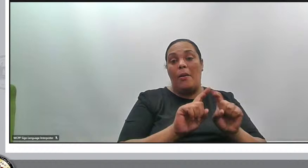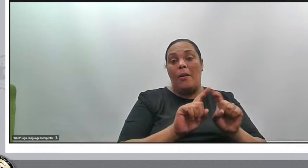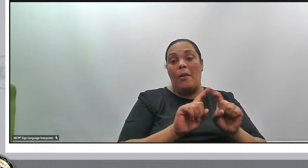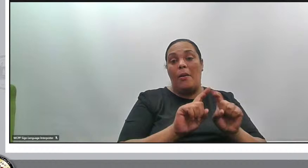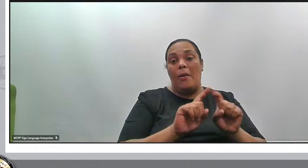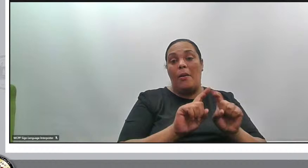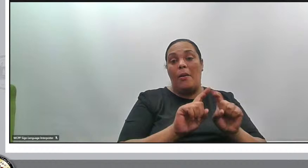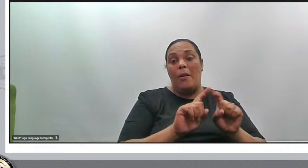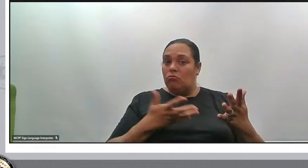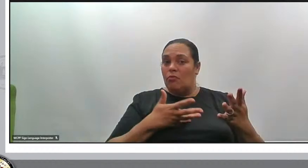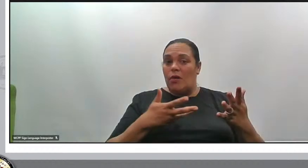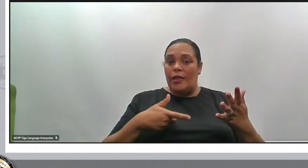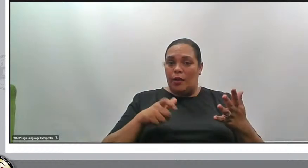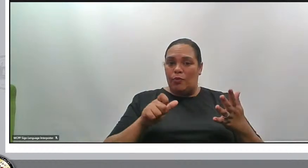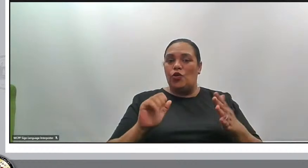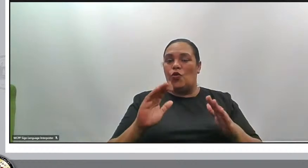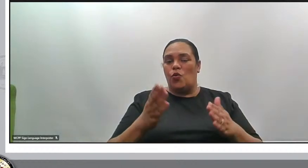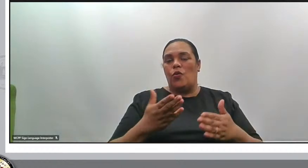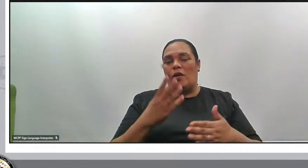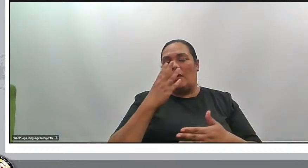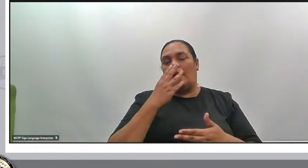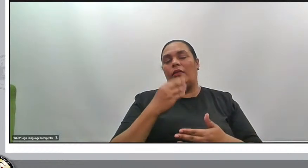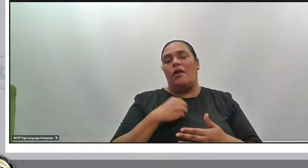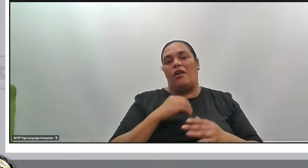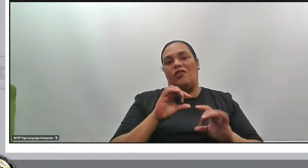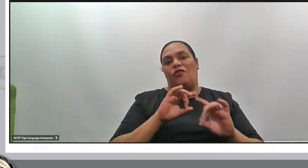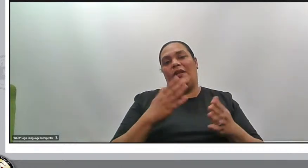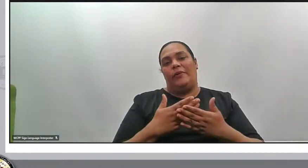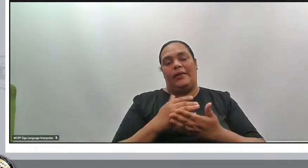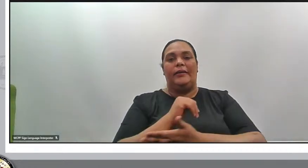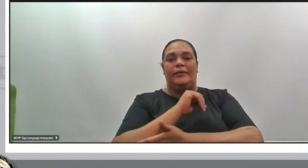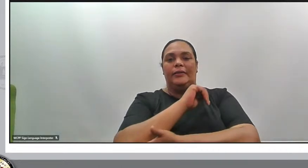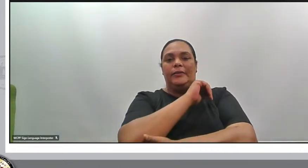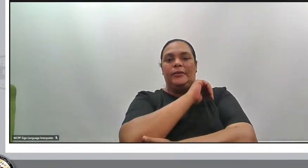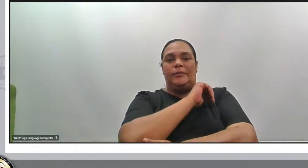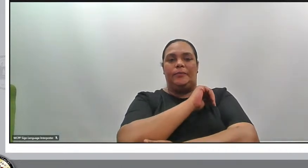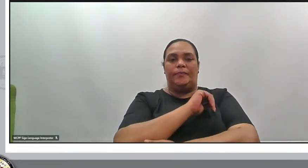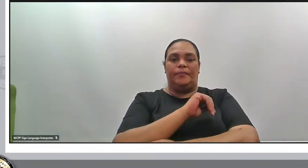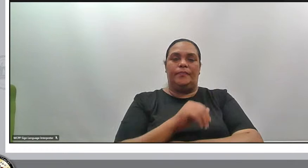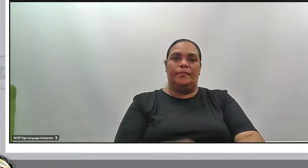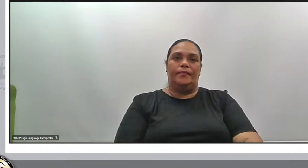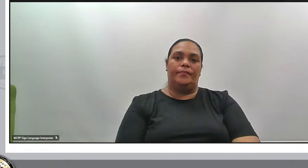everything. If not, Madam Chair, more than welcome to ask for clarification.